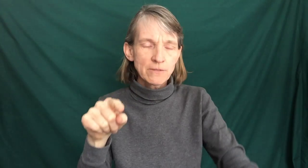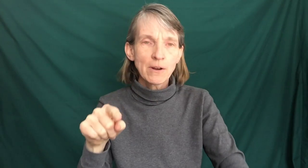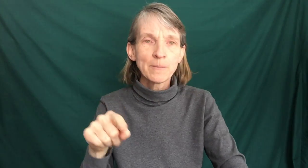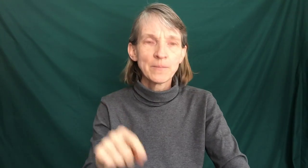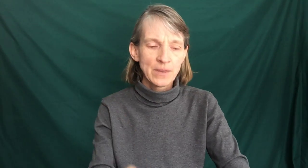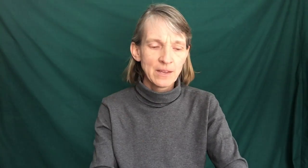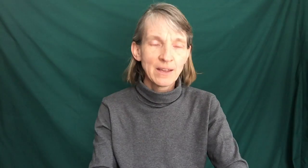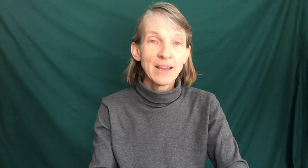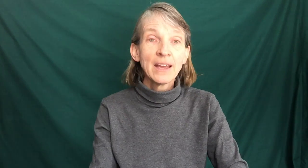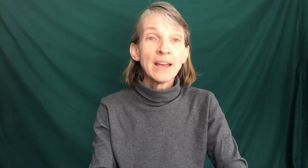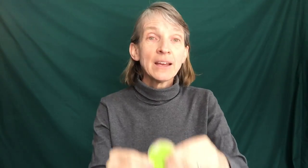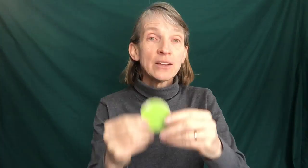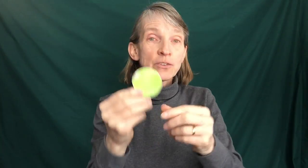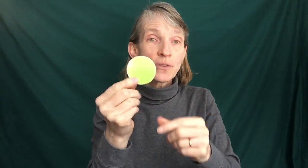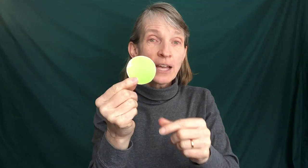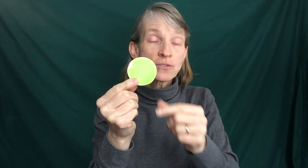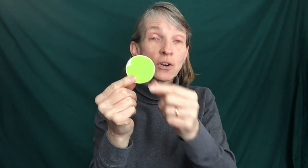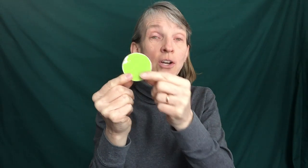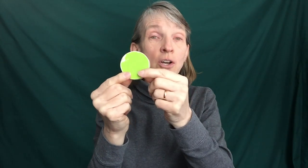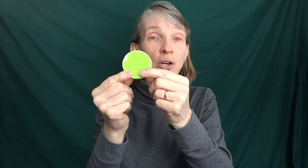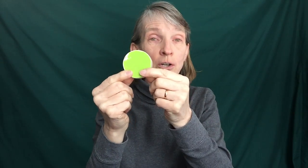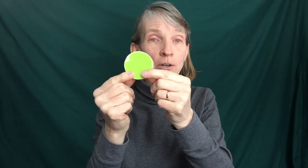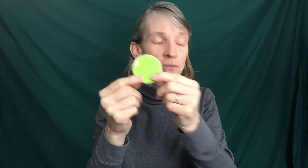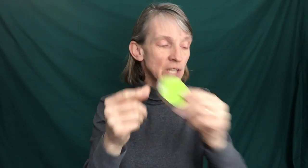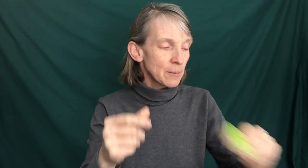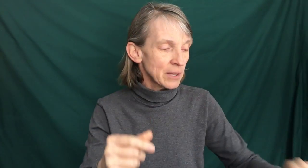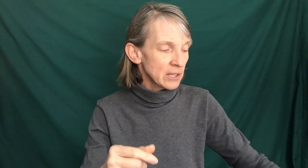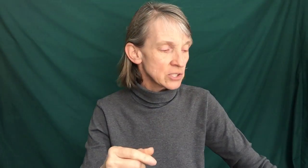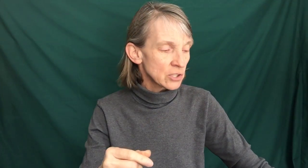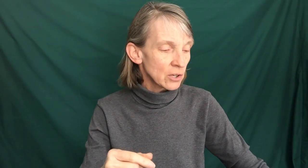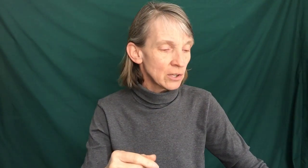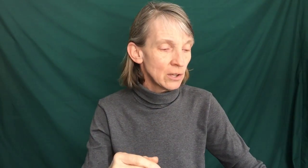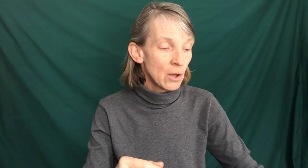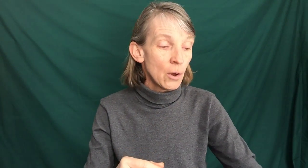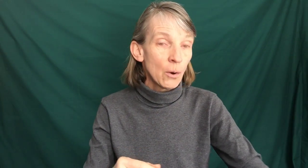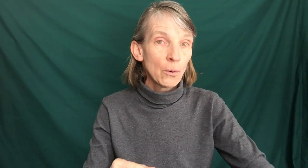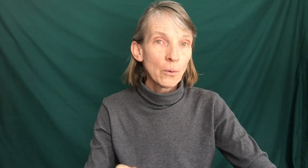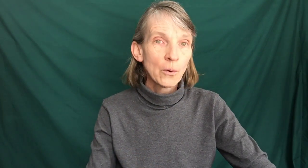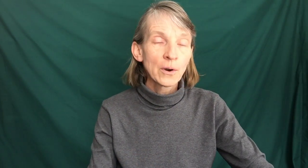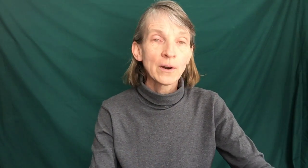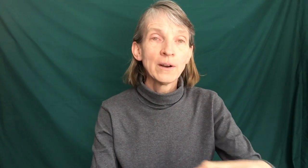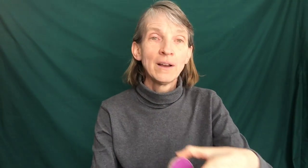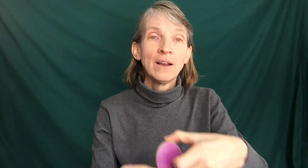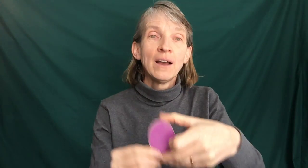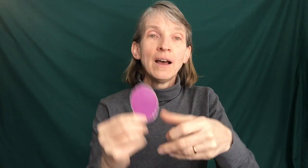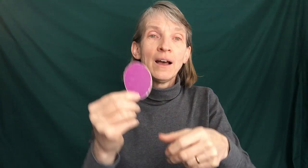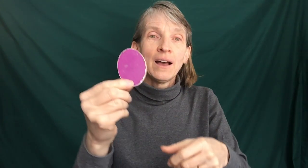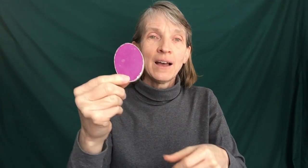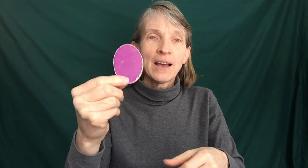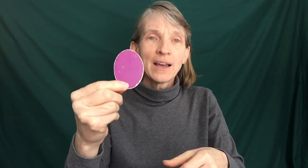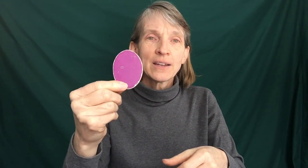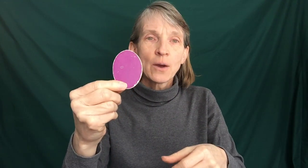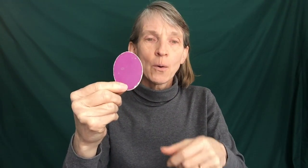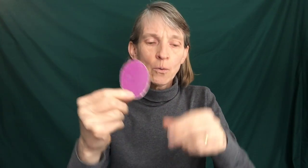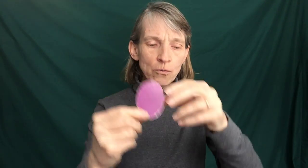from. So that's for a curved shape like a circle or an